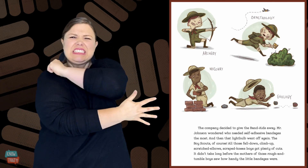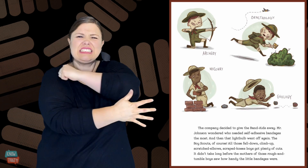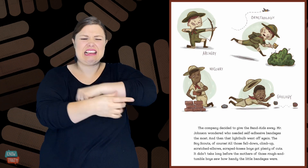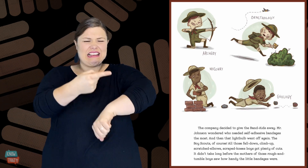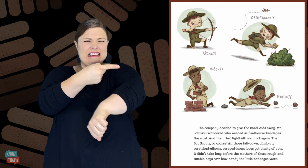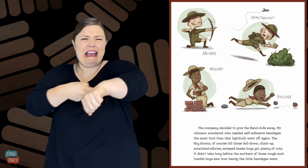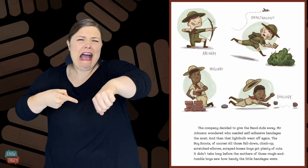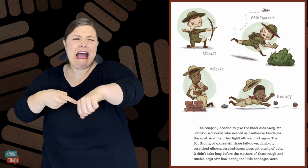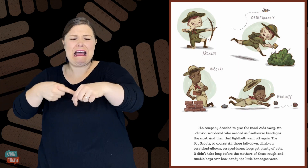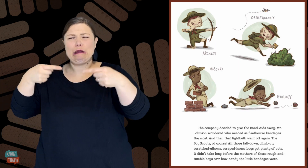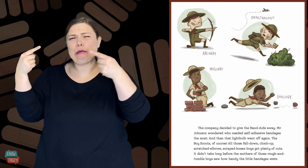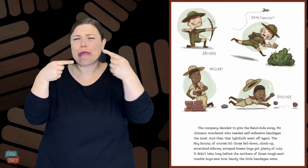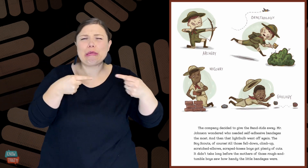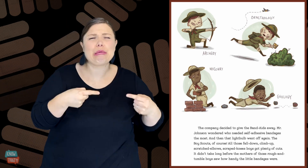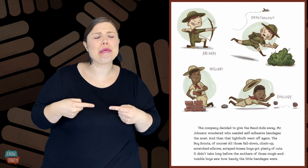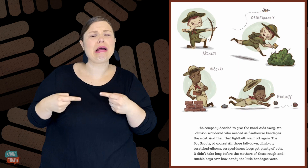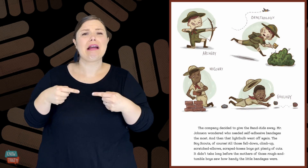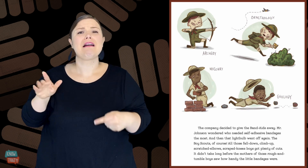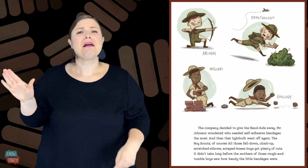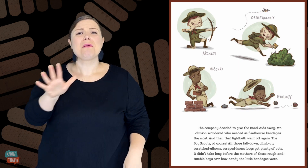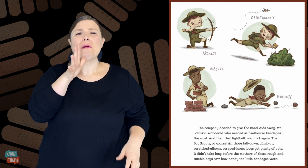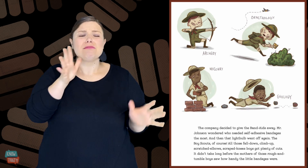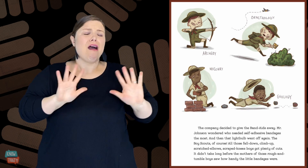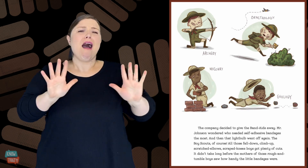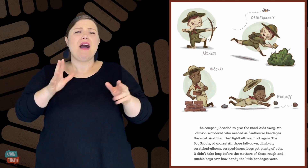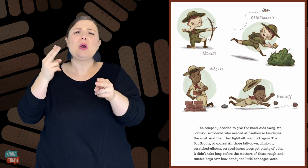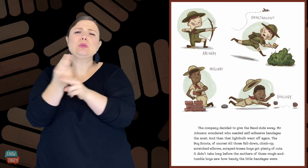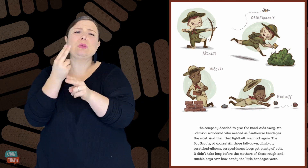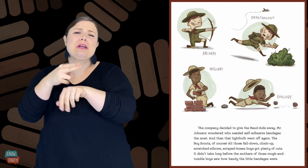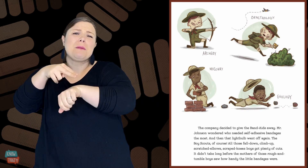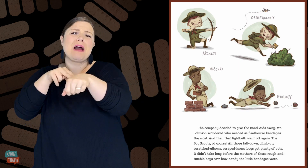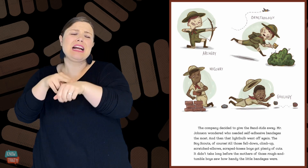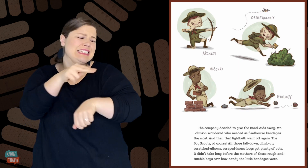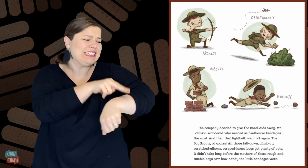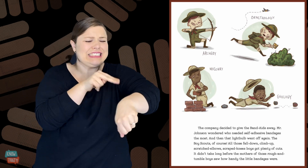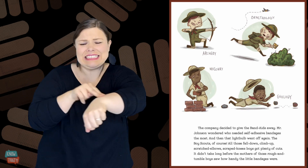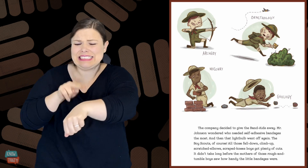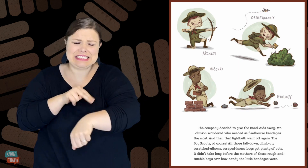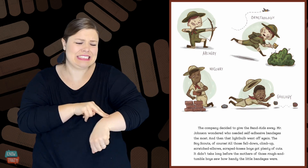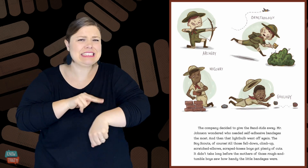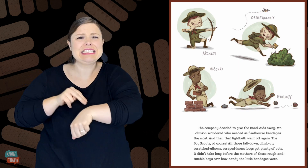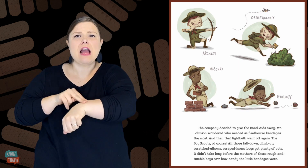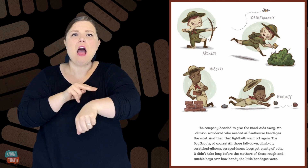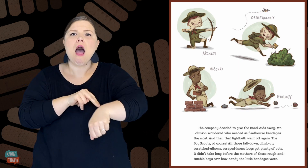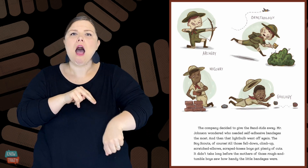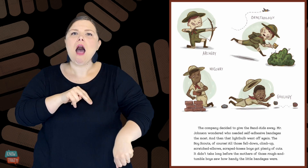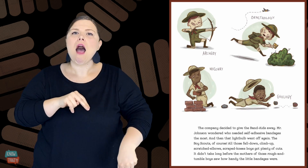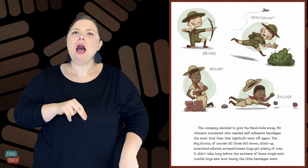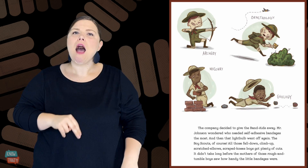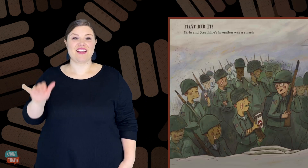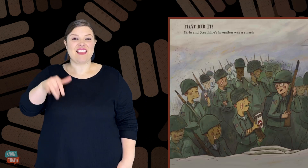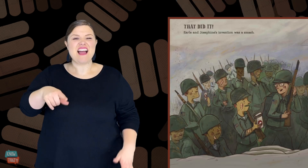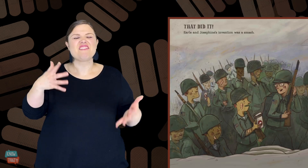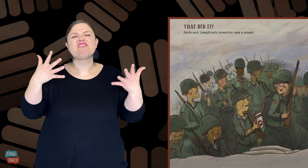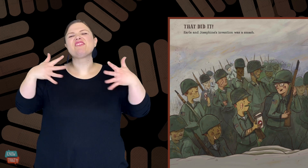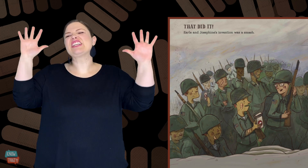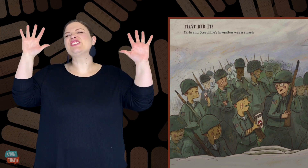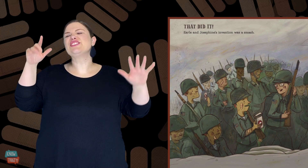long before the mothers of those rough and tumble boys saw just how handy these bandages were. And that did